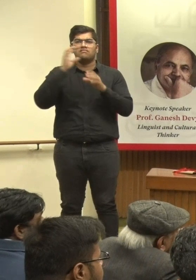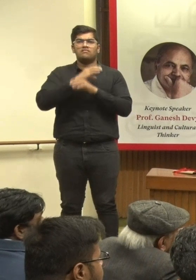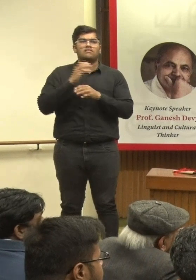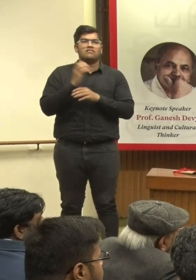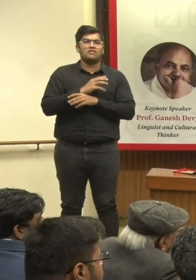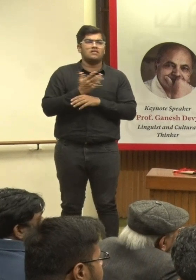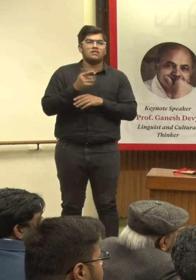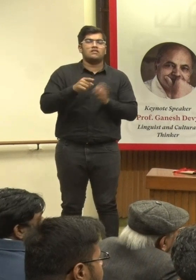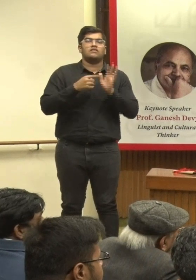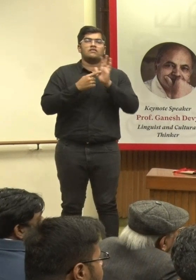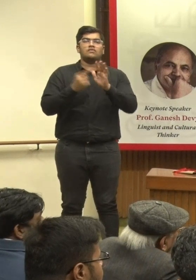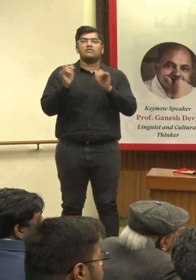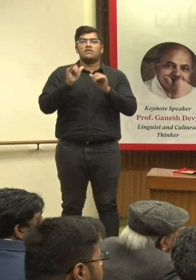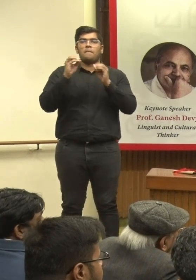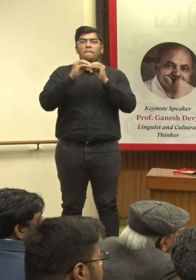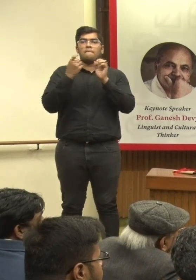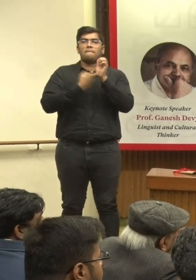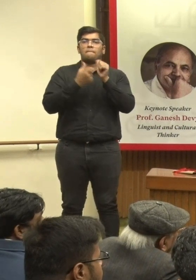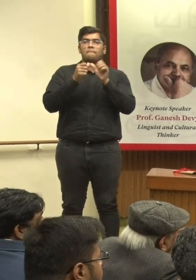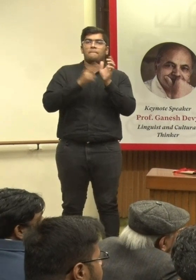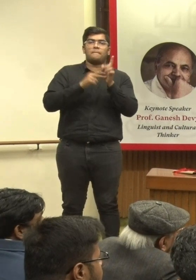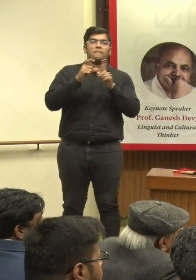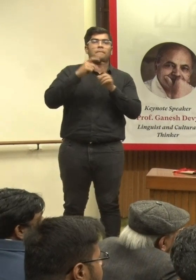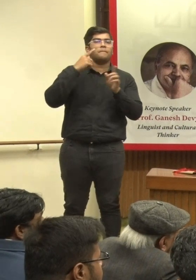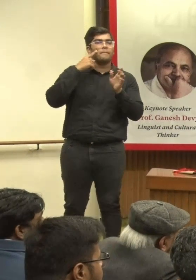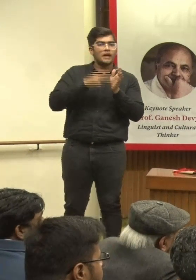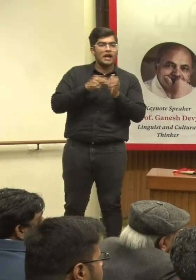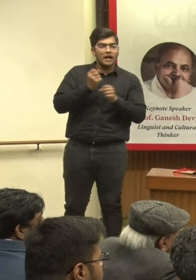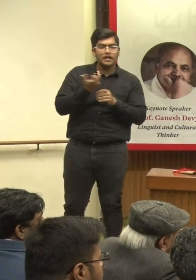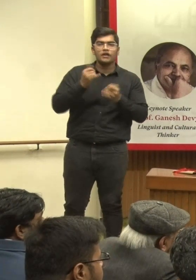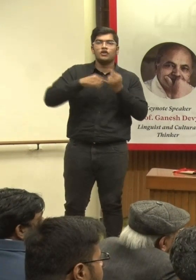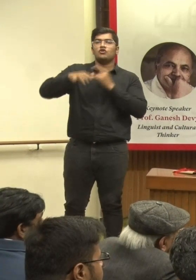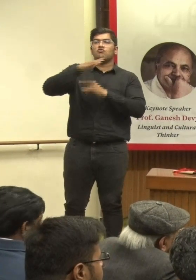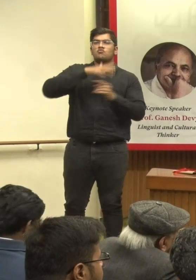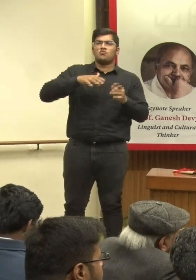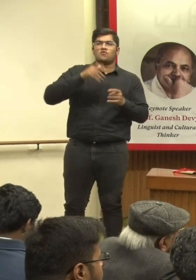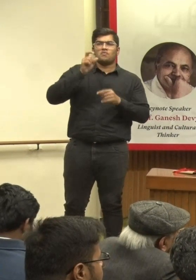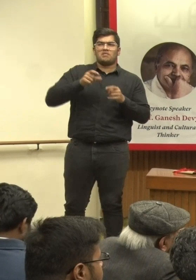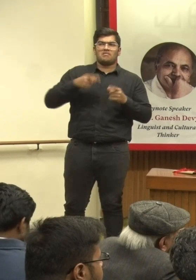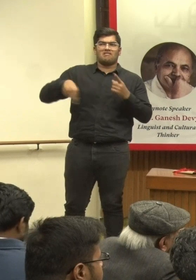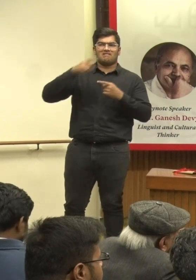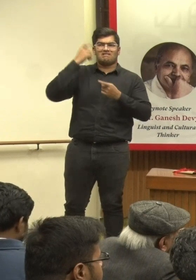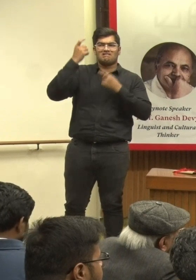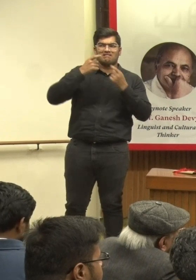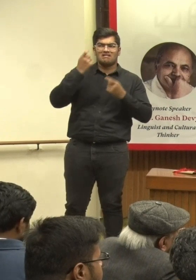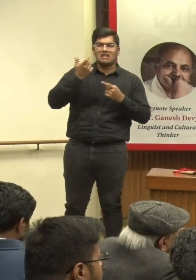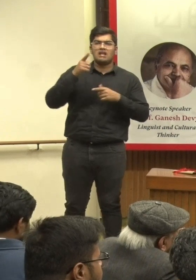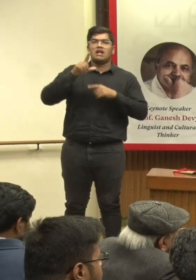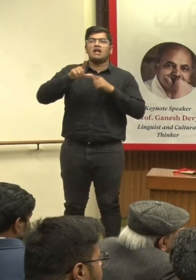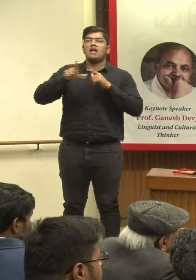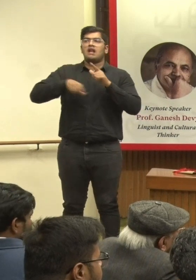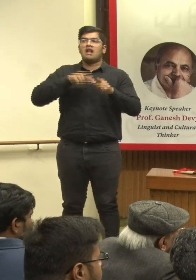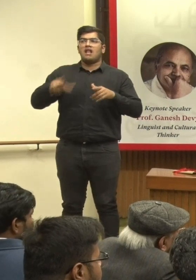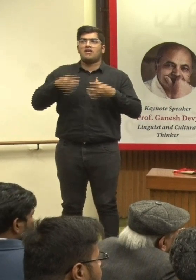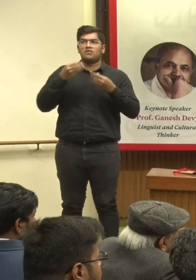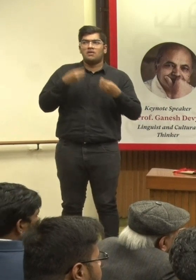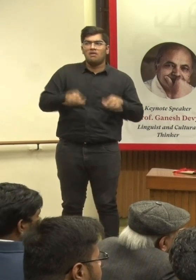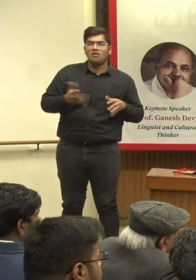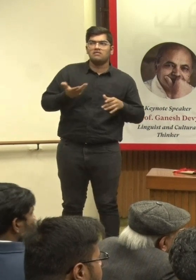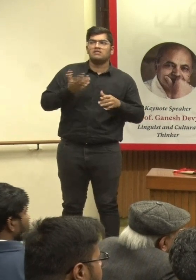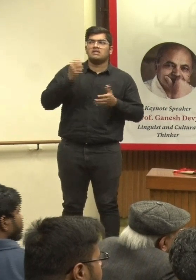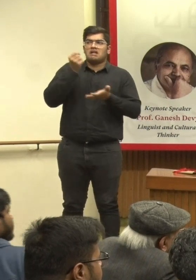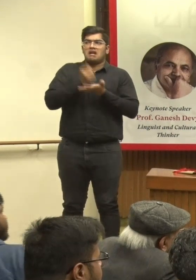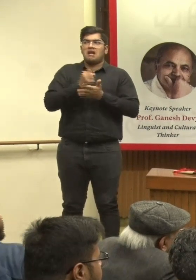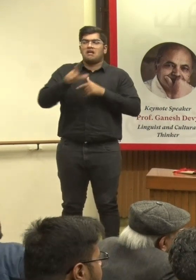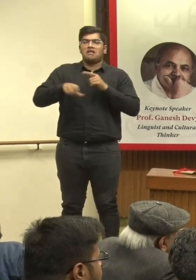Branding, social stigma, loss of language, loss of their rights, all of